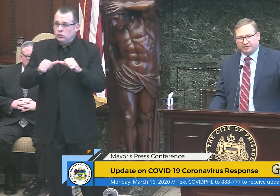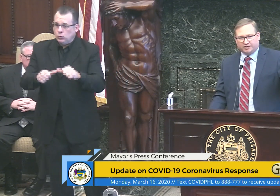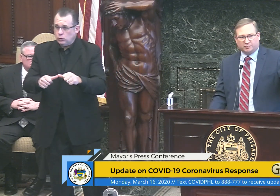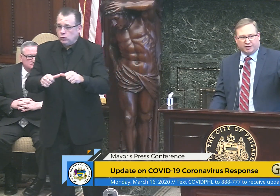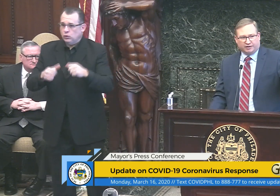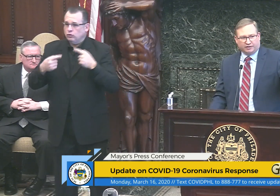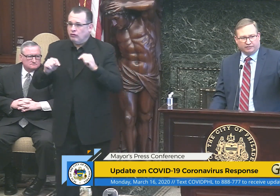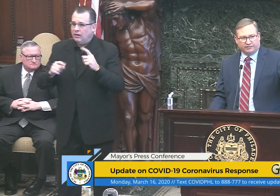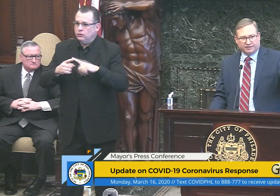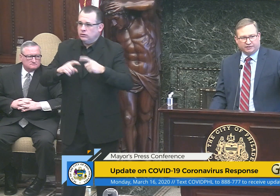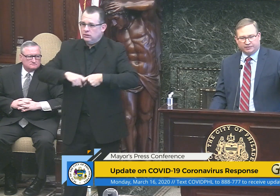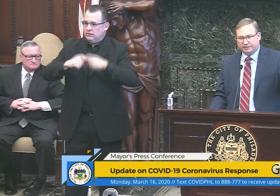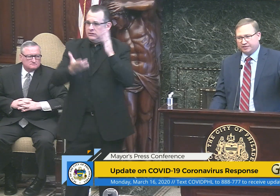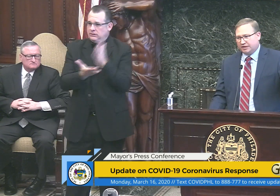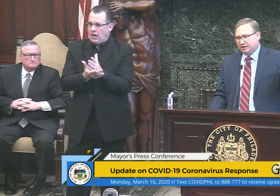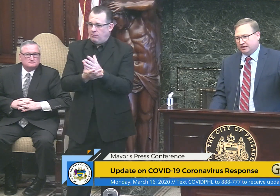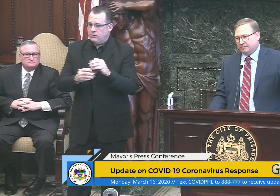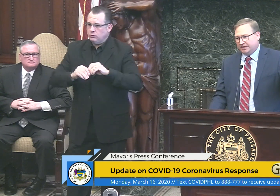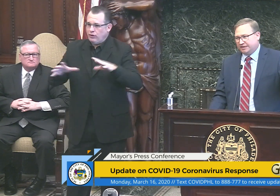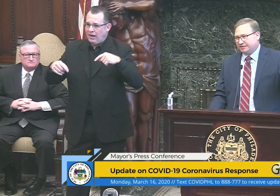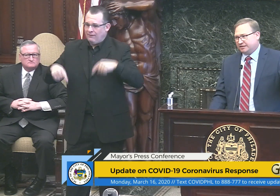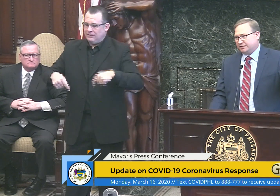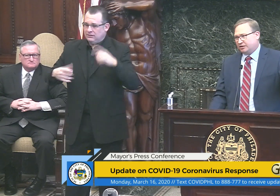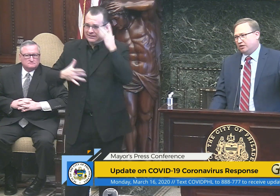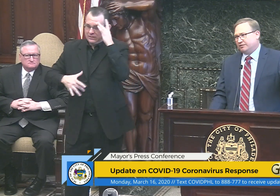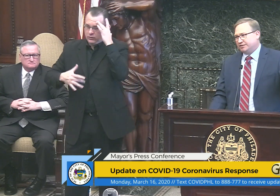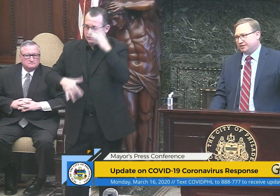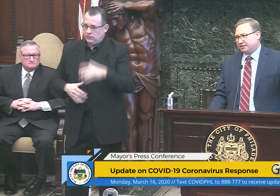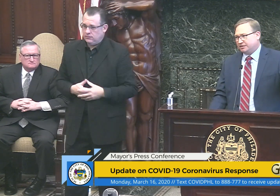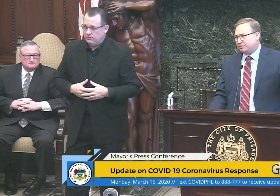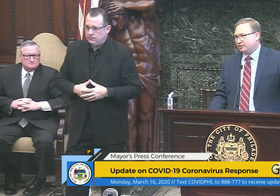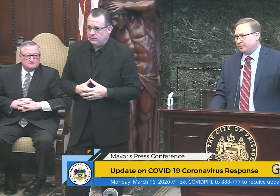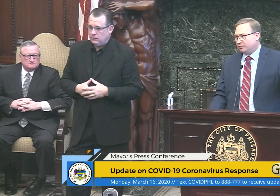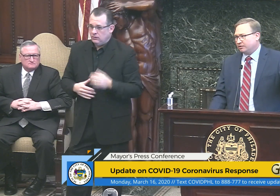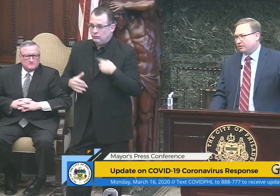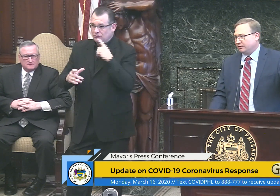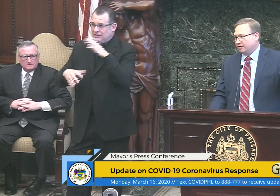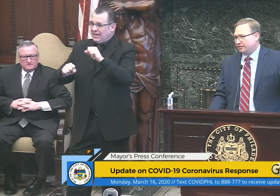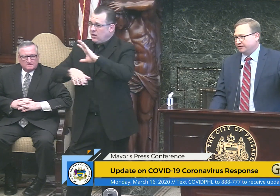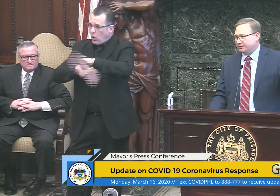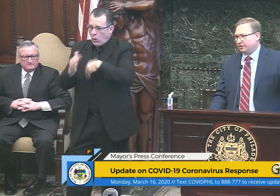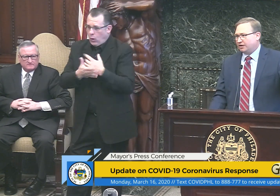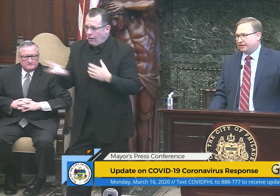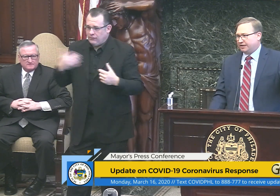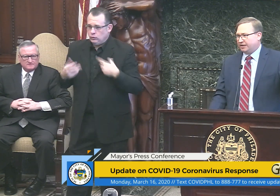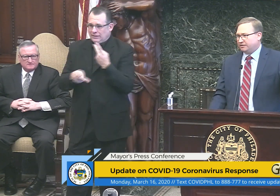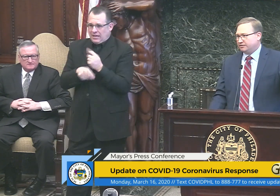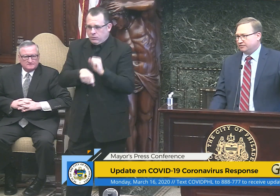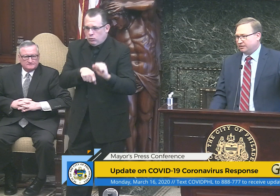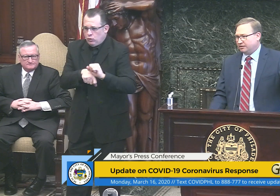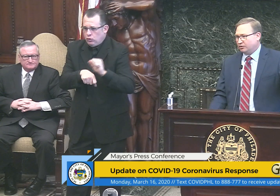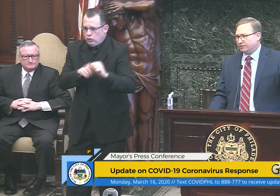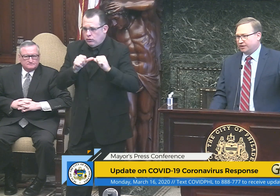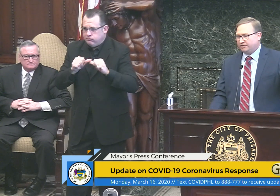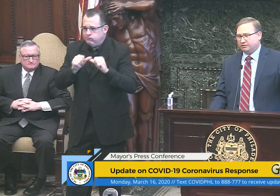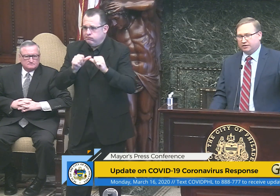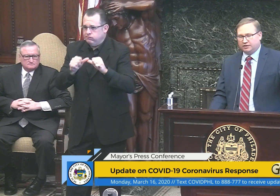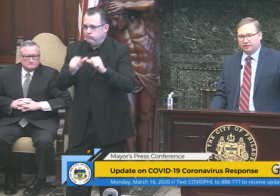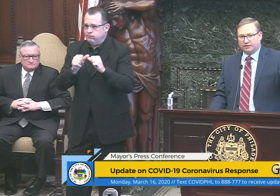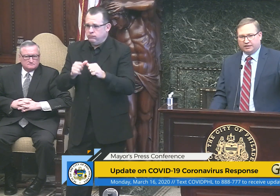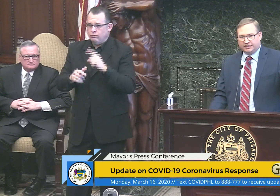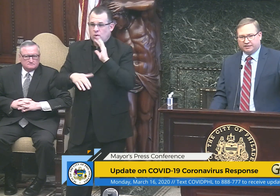stop the spread of this illness. It is going to take all of us to continue that work. This is not going to end